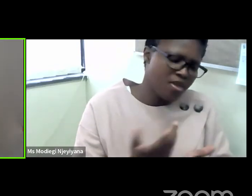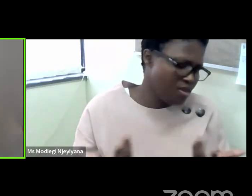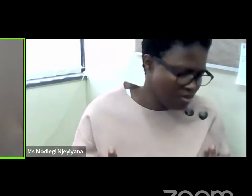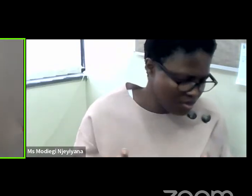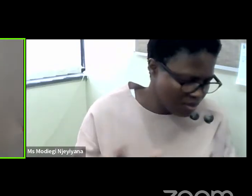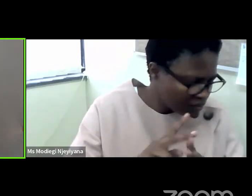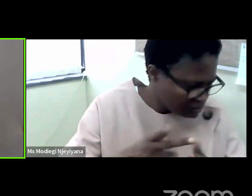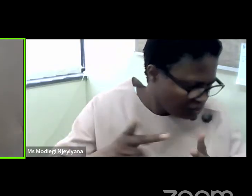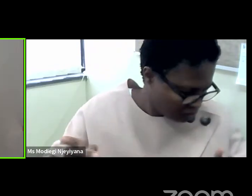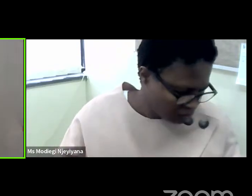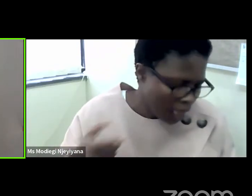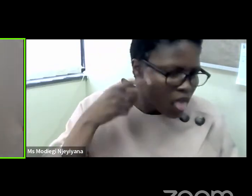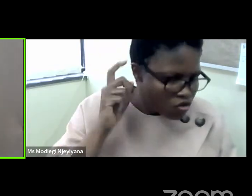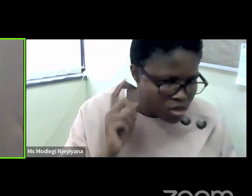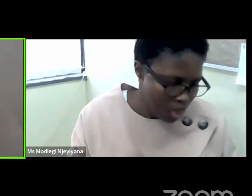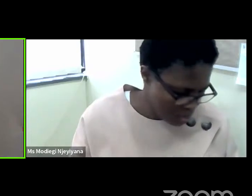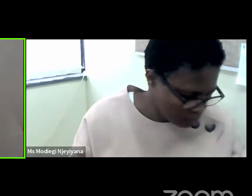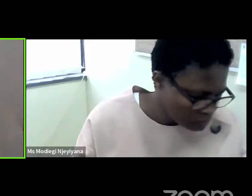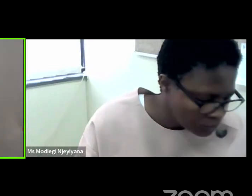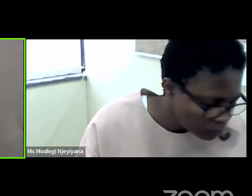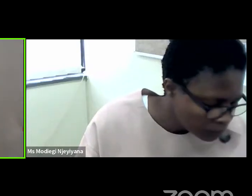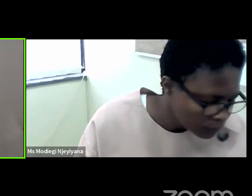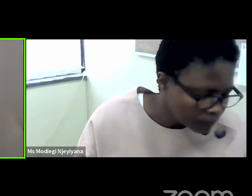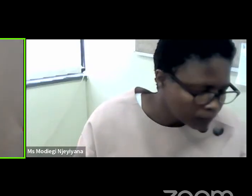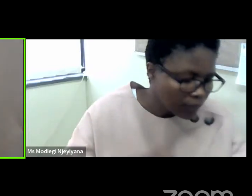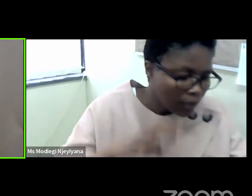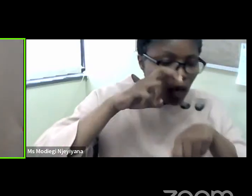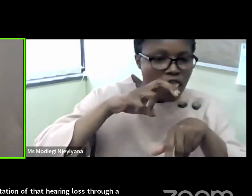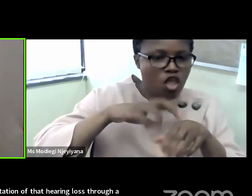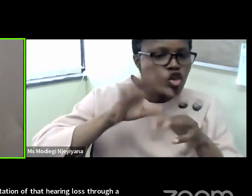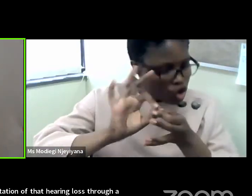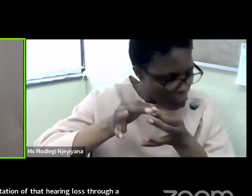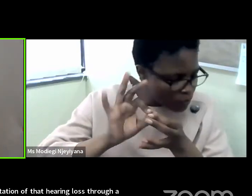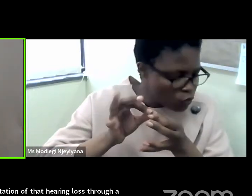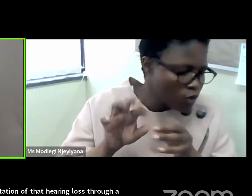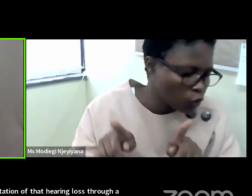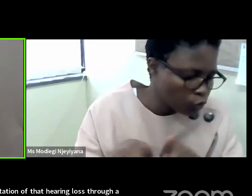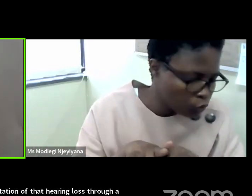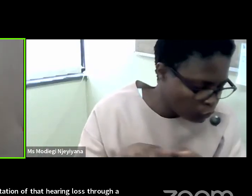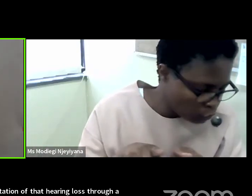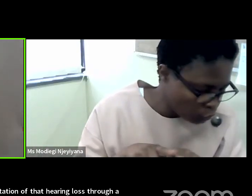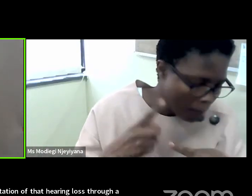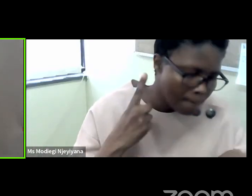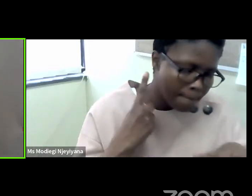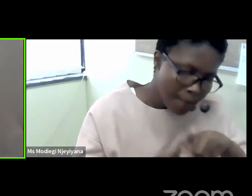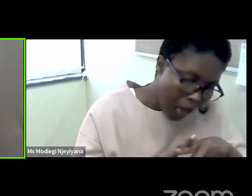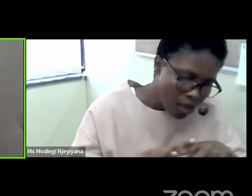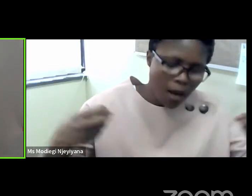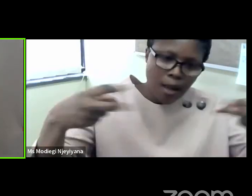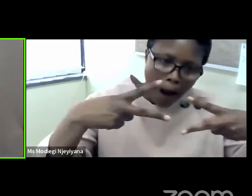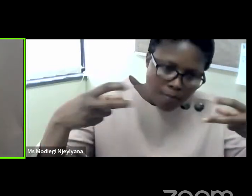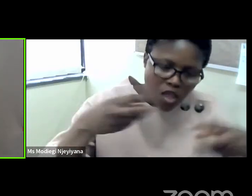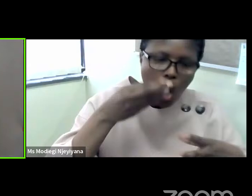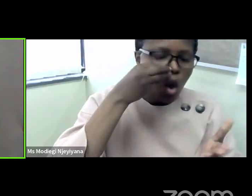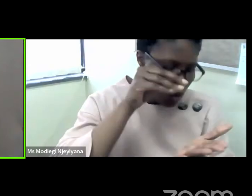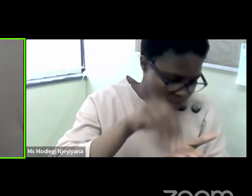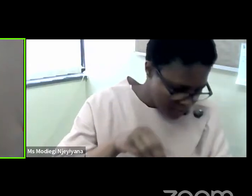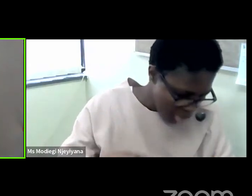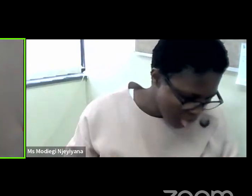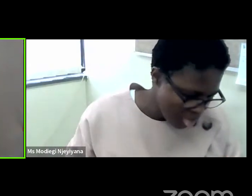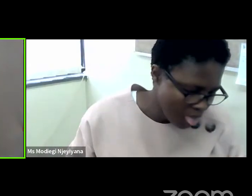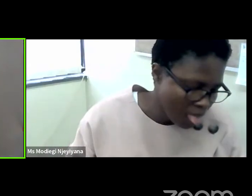loss through a speech therapist or through cochlear implants, whichever it is that that individual